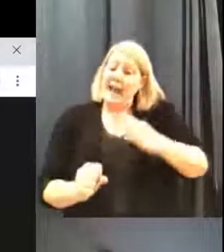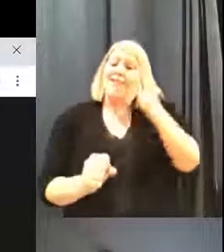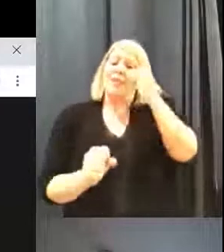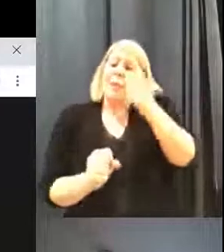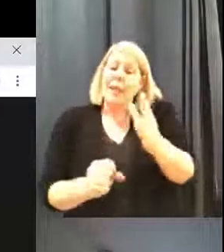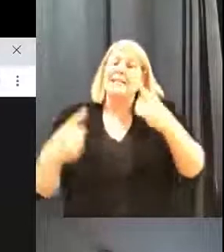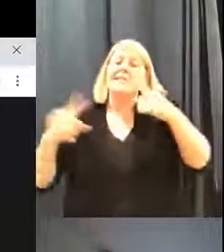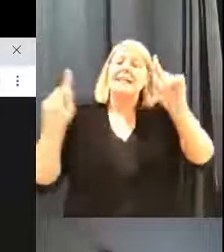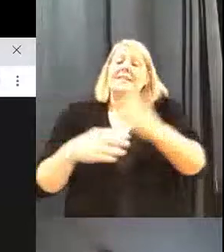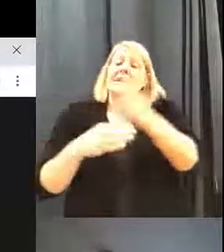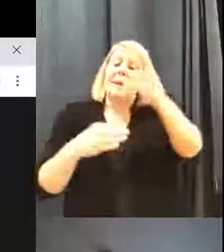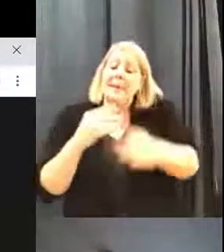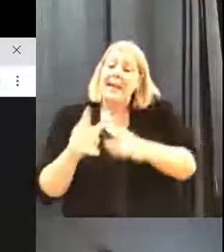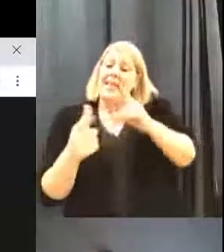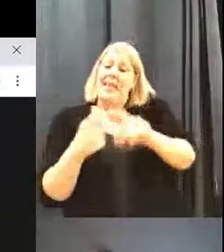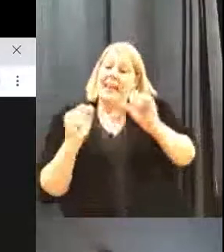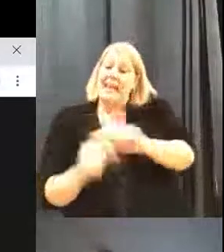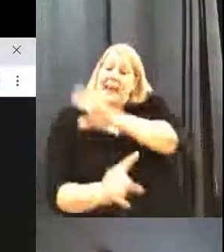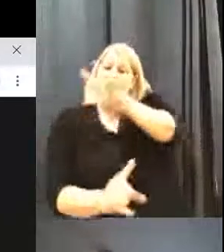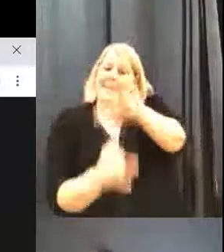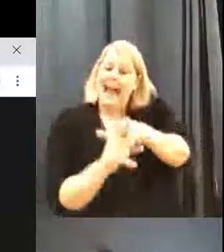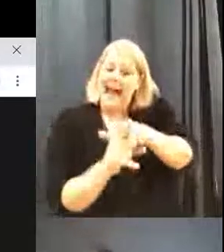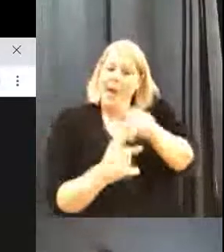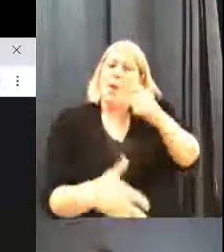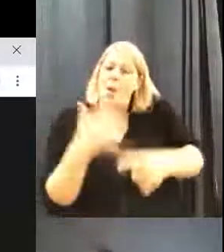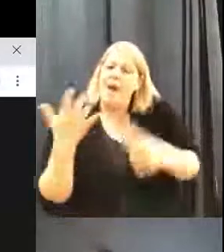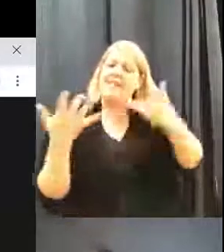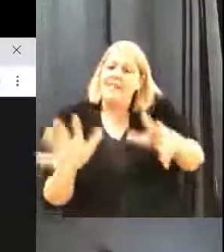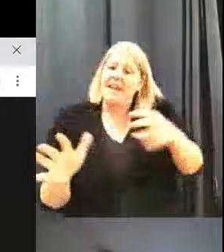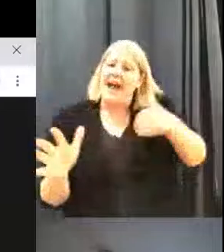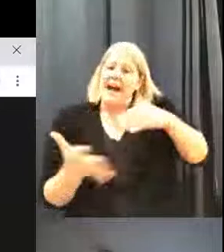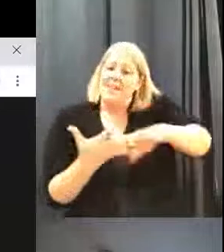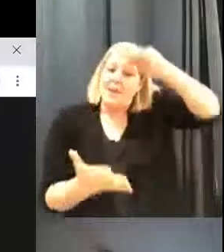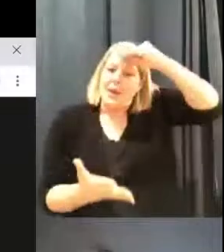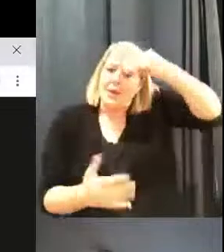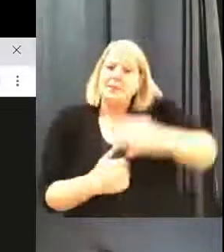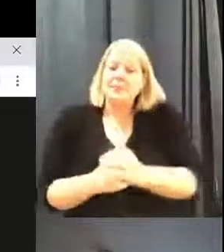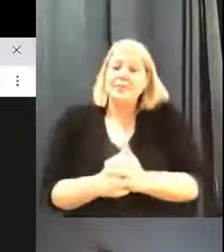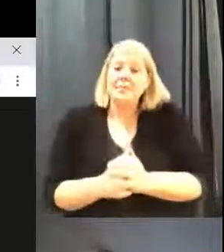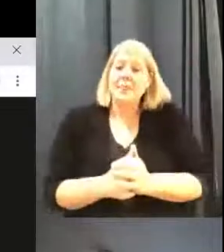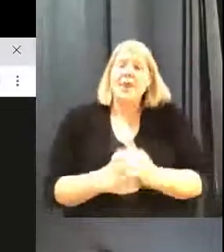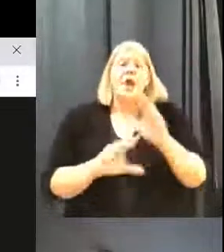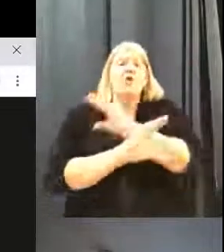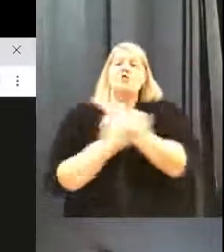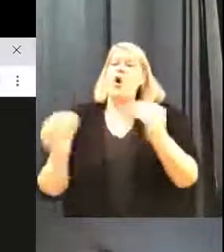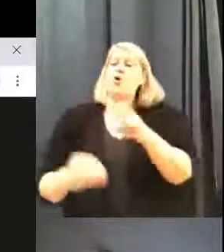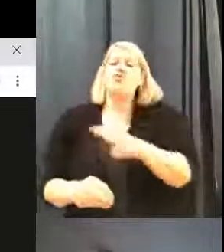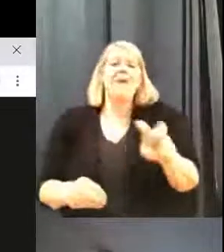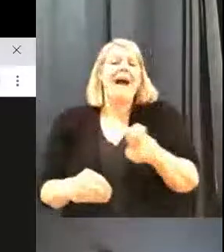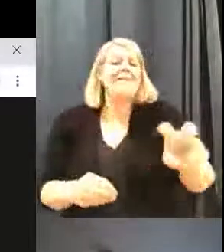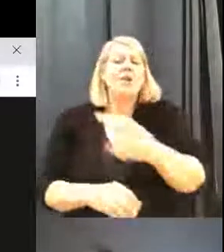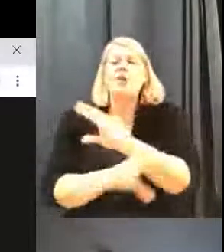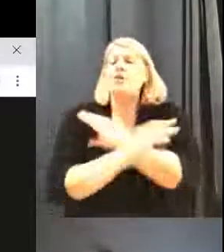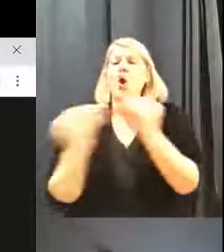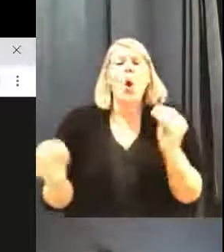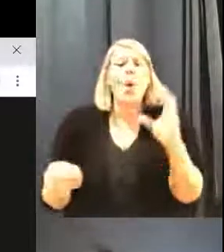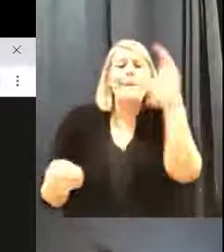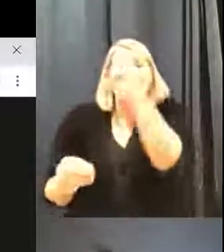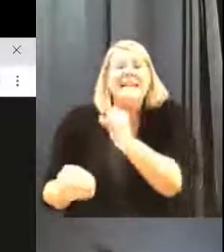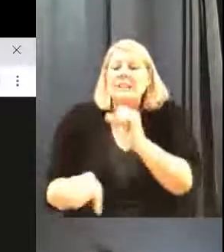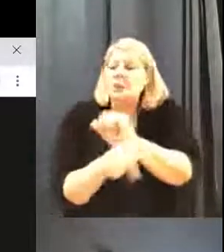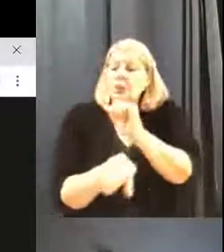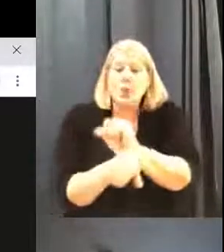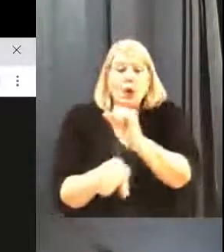into practice what they've learned. No travel expenses or missed work days. Participants can